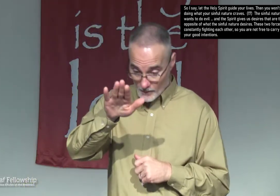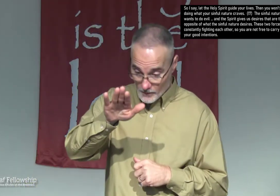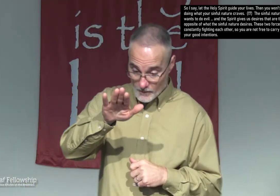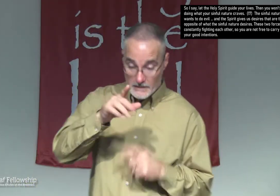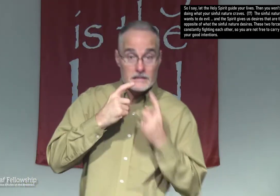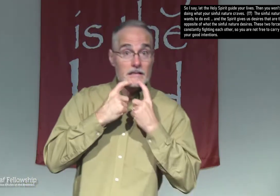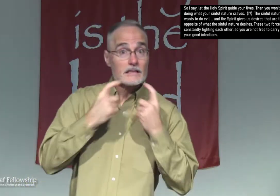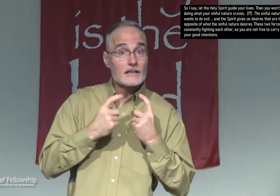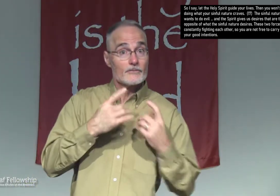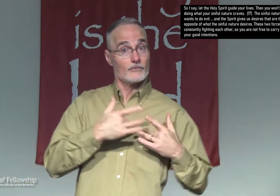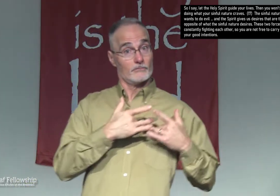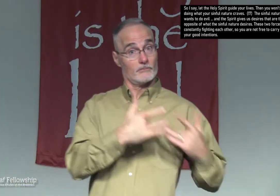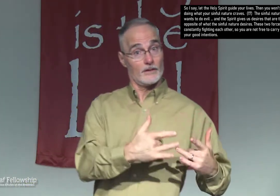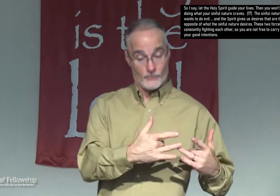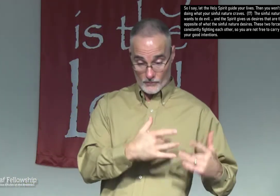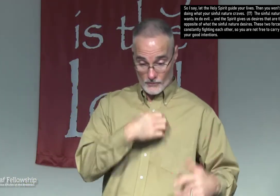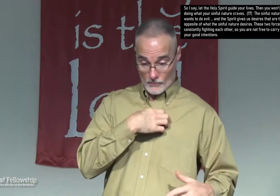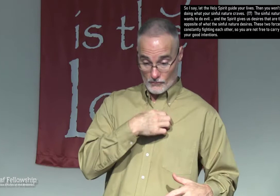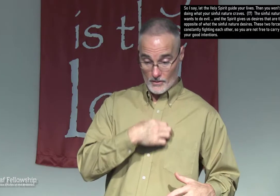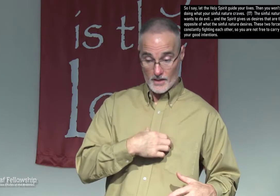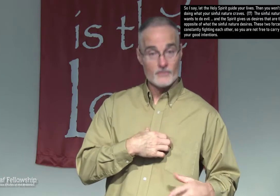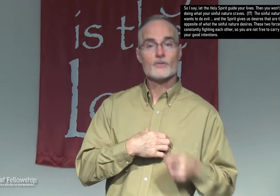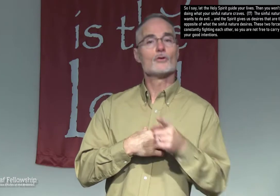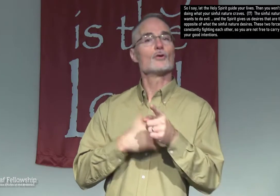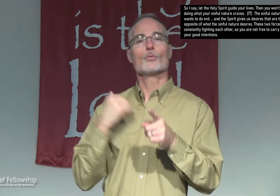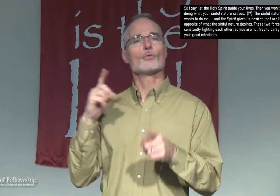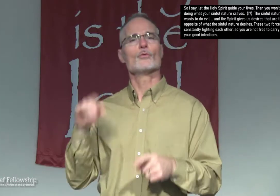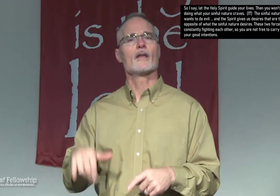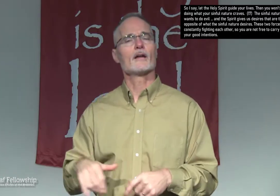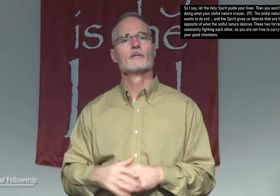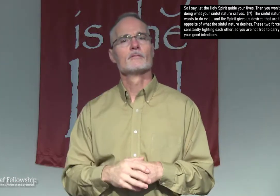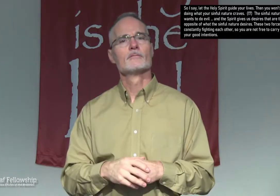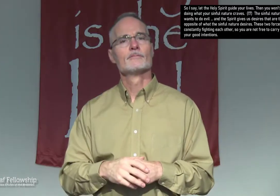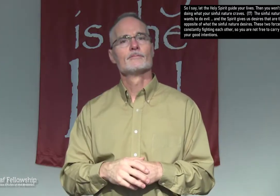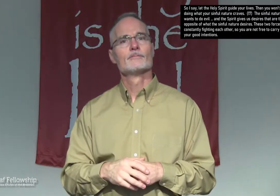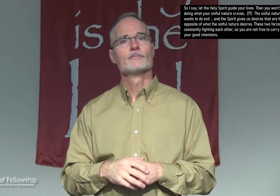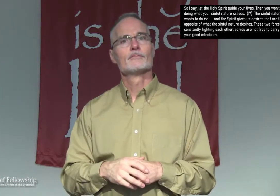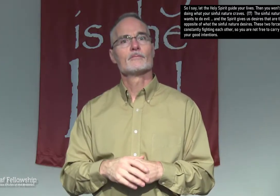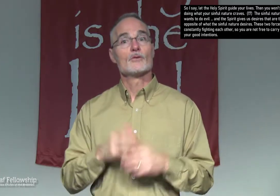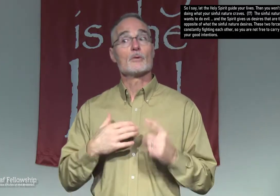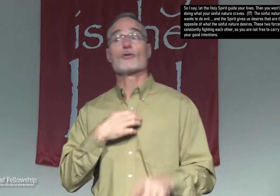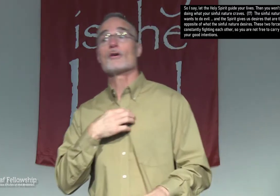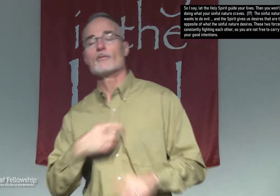Then you won't be doing what your sinful nature craves."